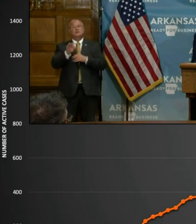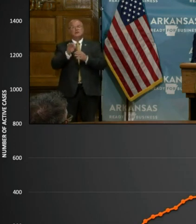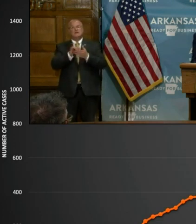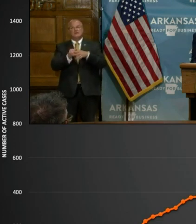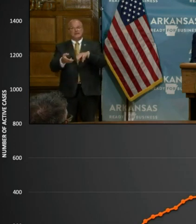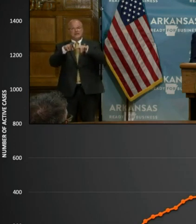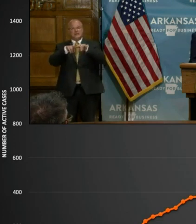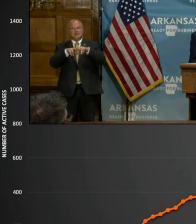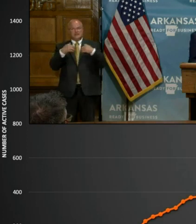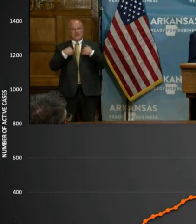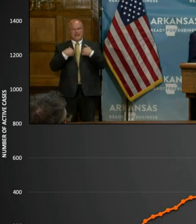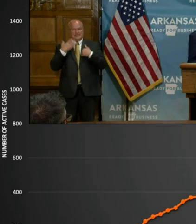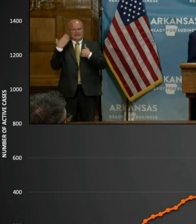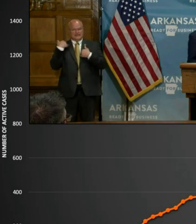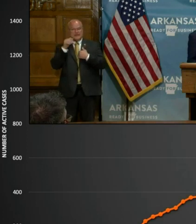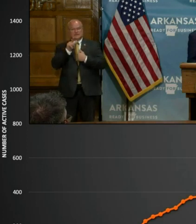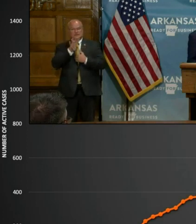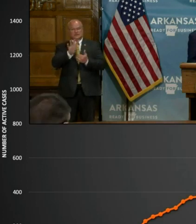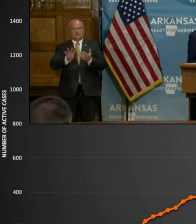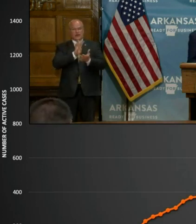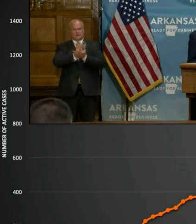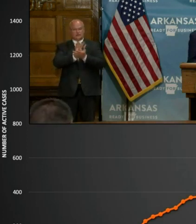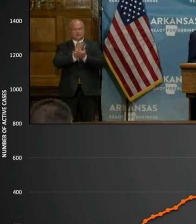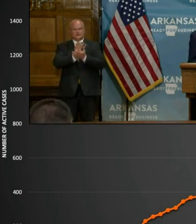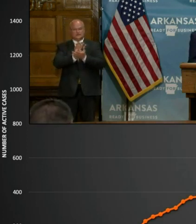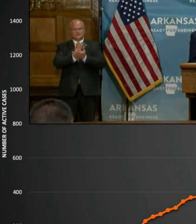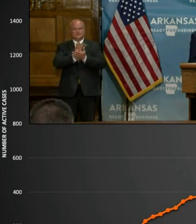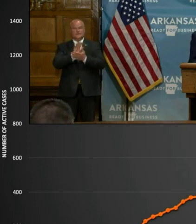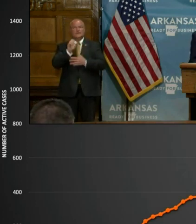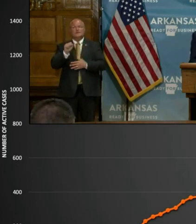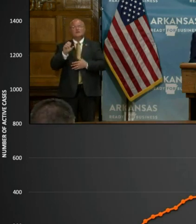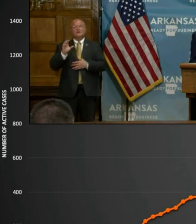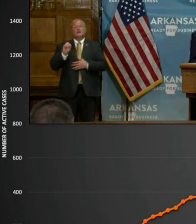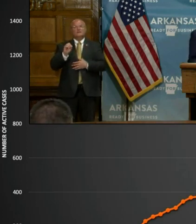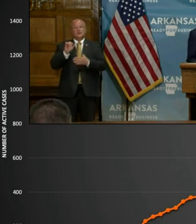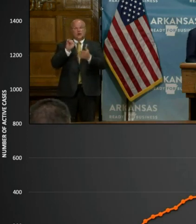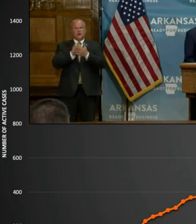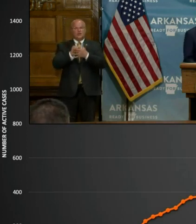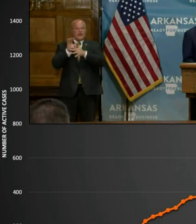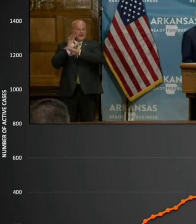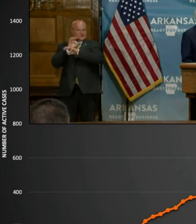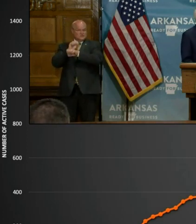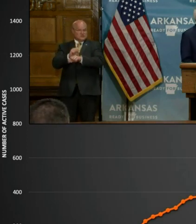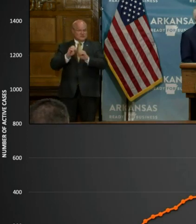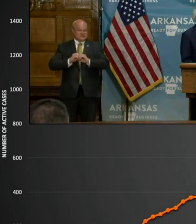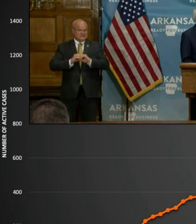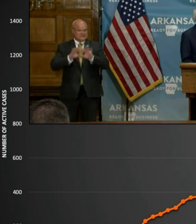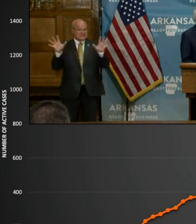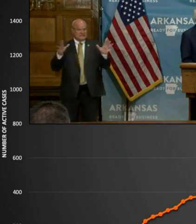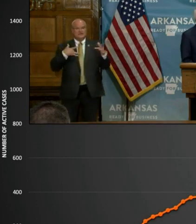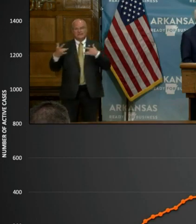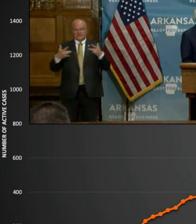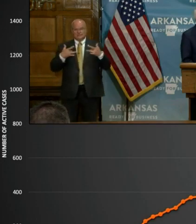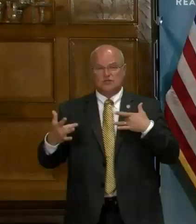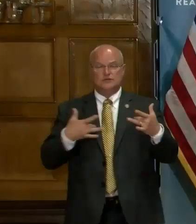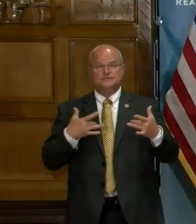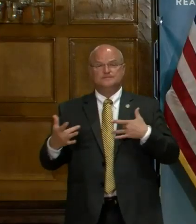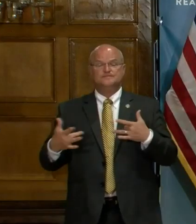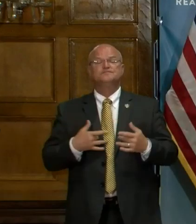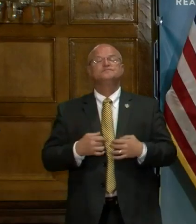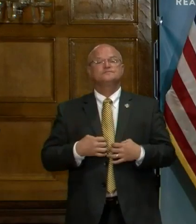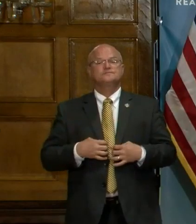the increase we've had over the last 24 hours. And so that trend is clearly a concern to